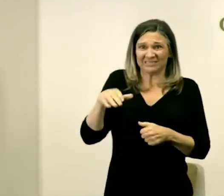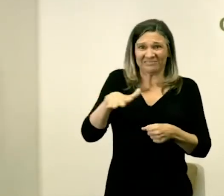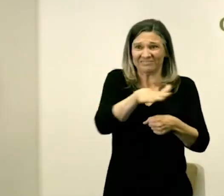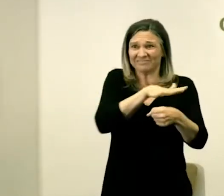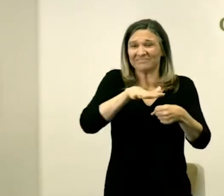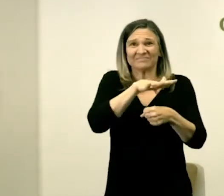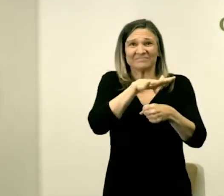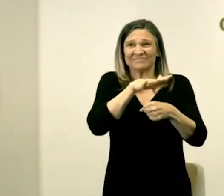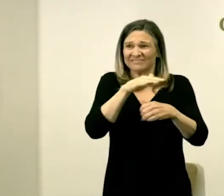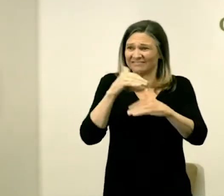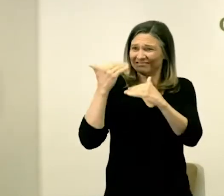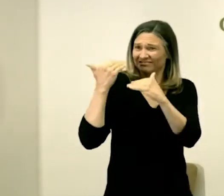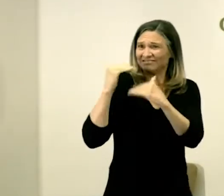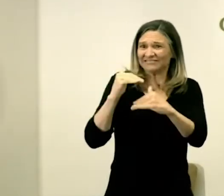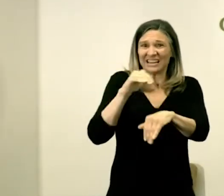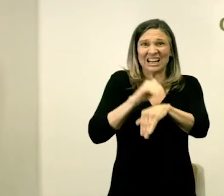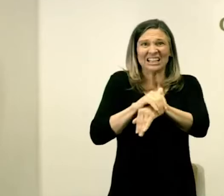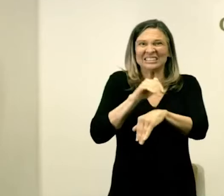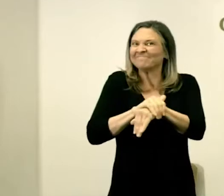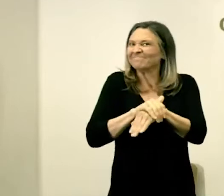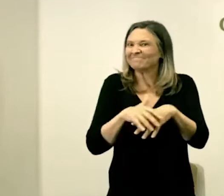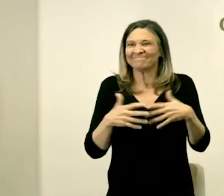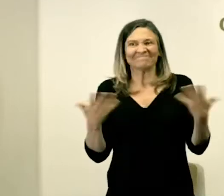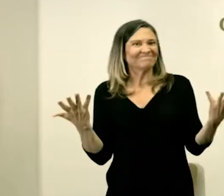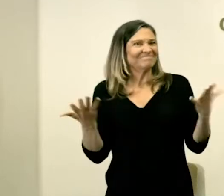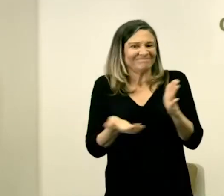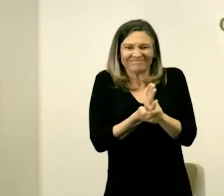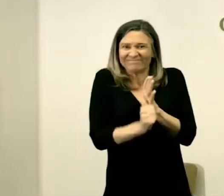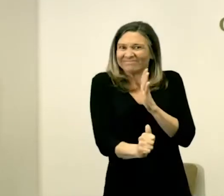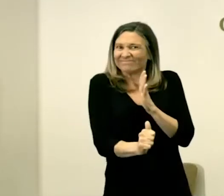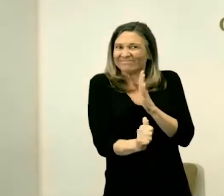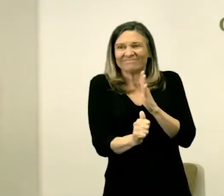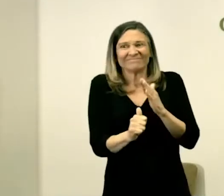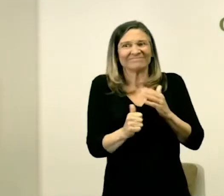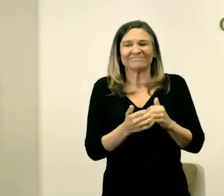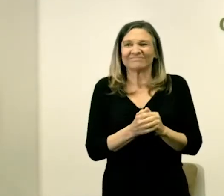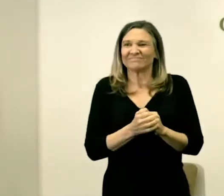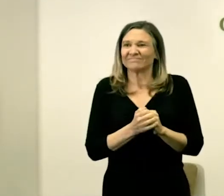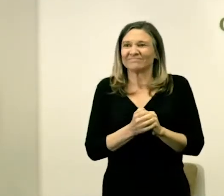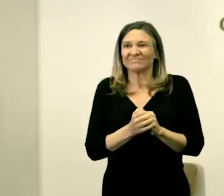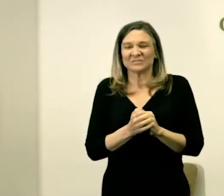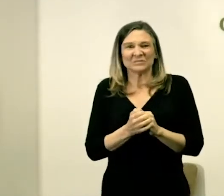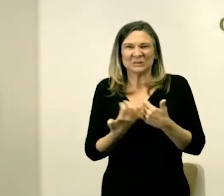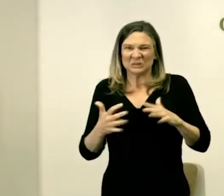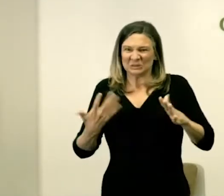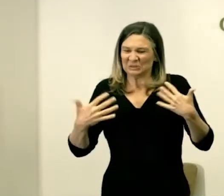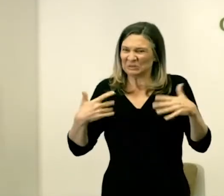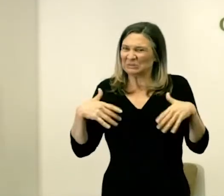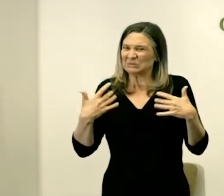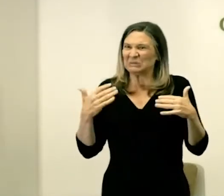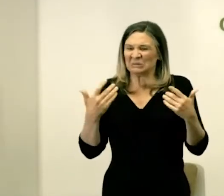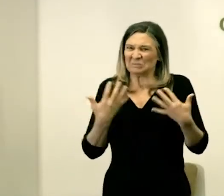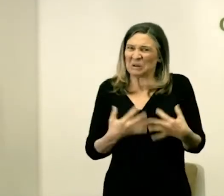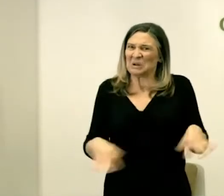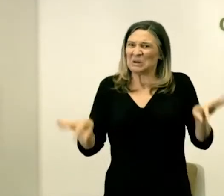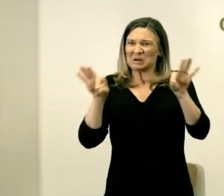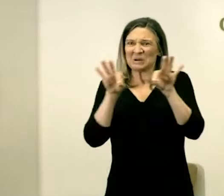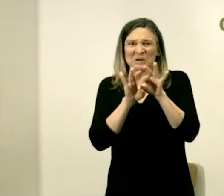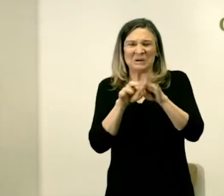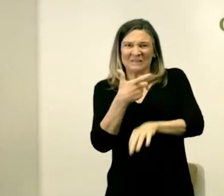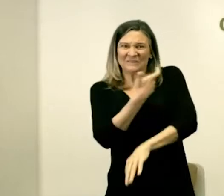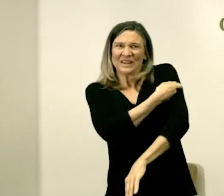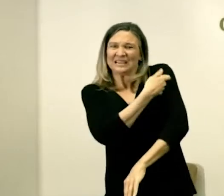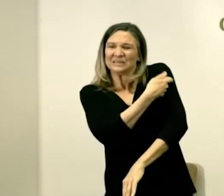English proficiency. It is incredibly important that vaccines are quickly and